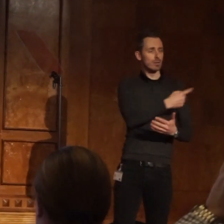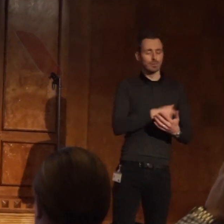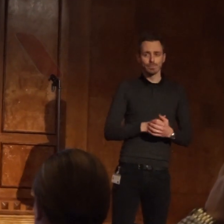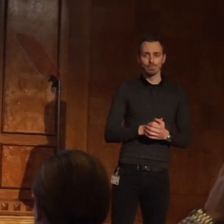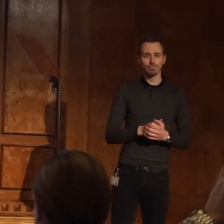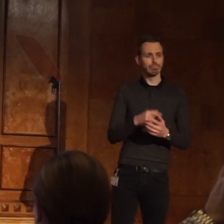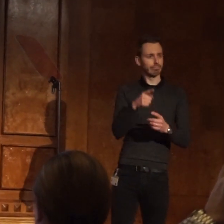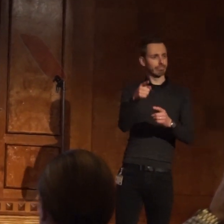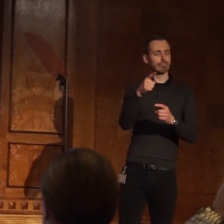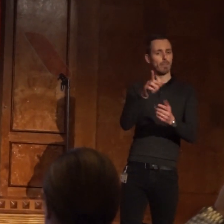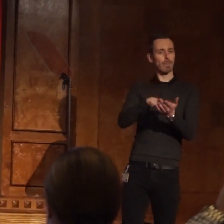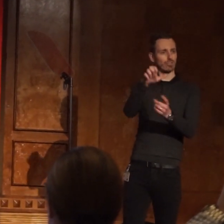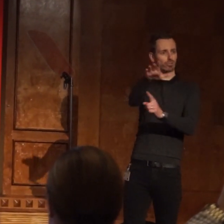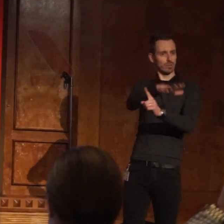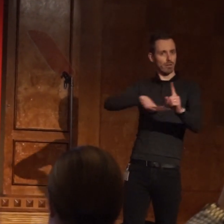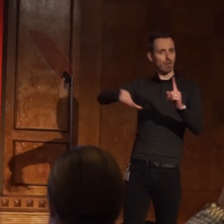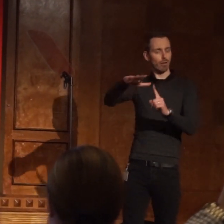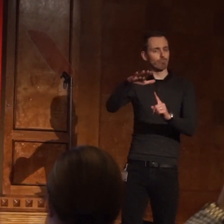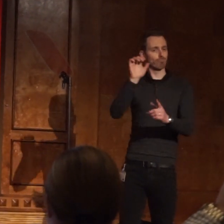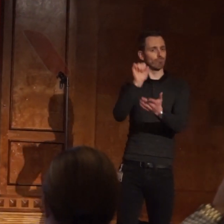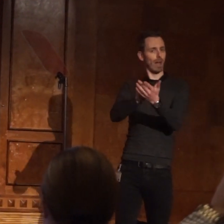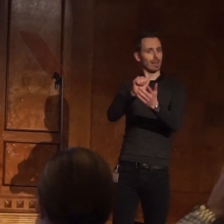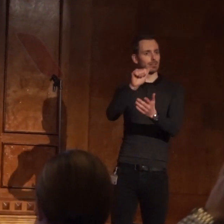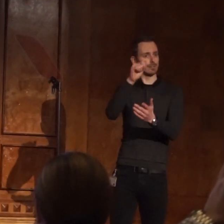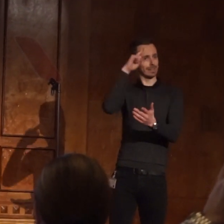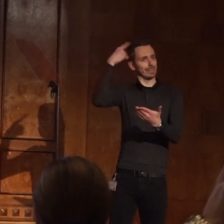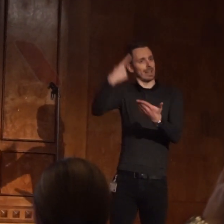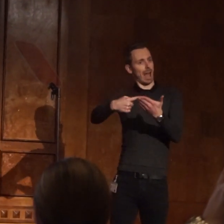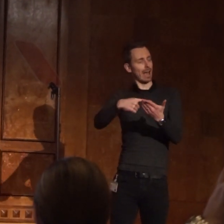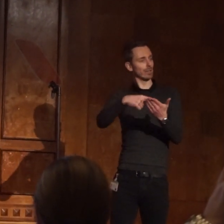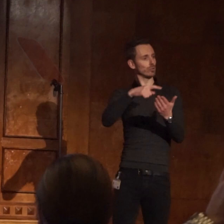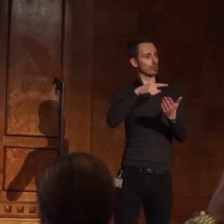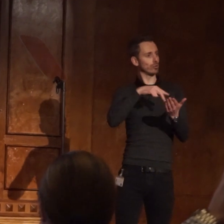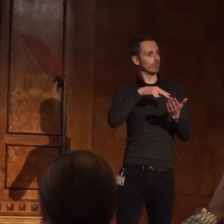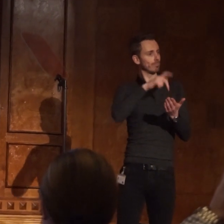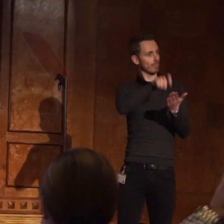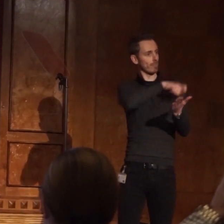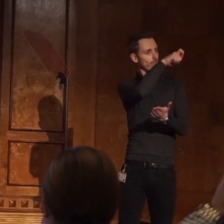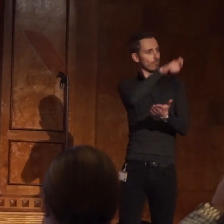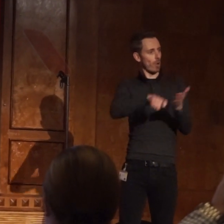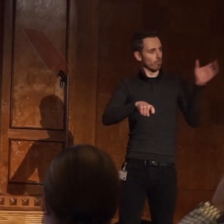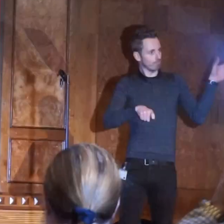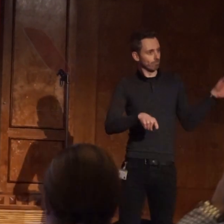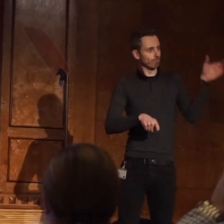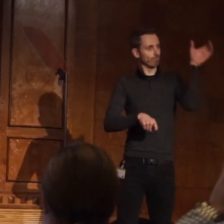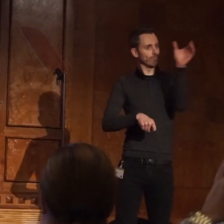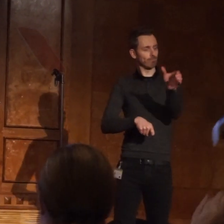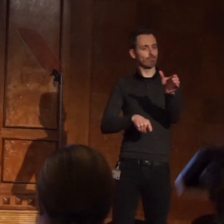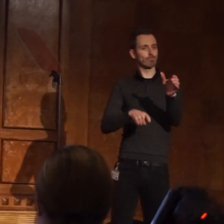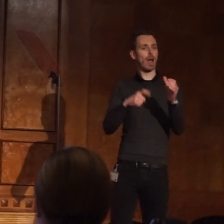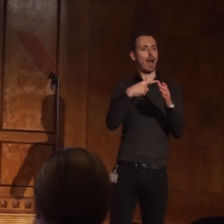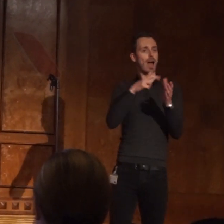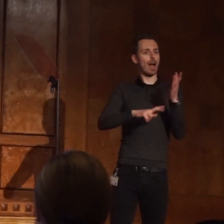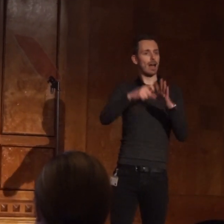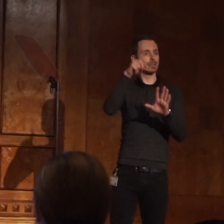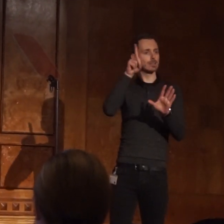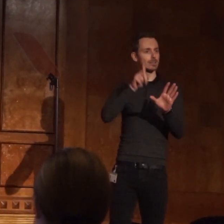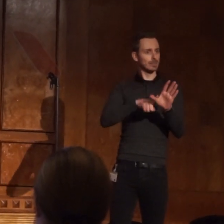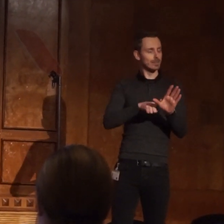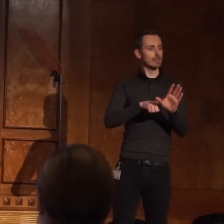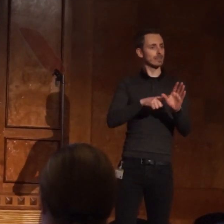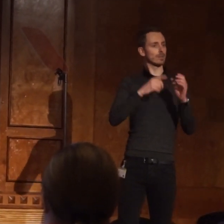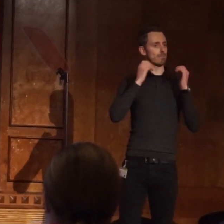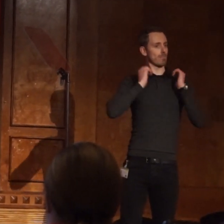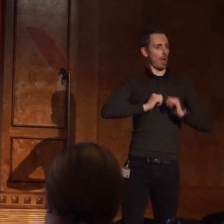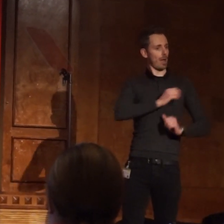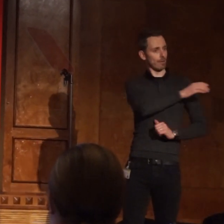people of that city made the right choice in electing him so convincingly. What an amazing result. Well done, Andy. We miss you in the shadow